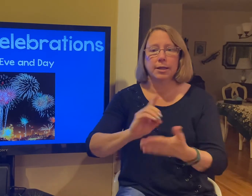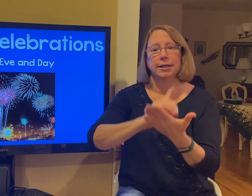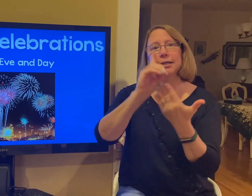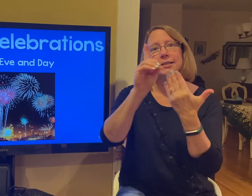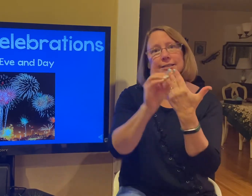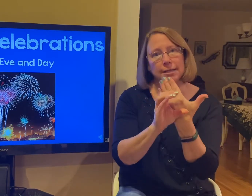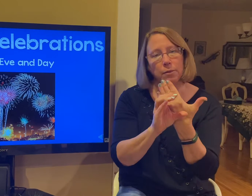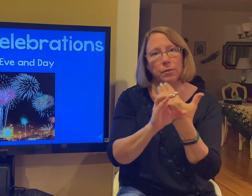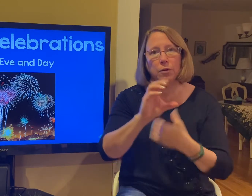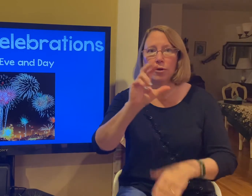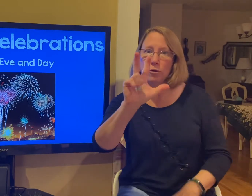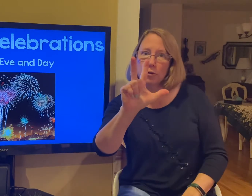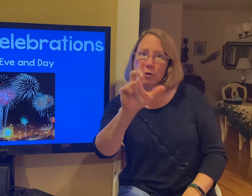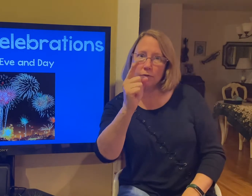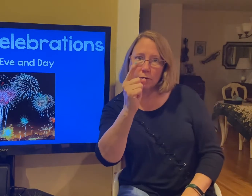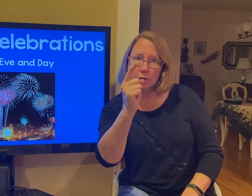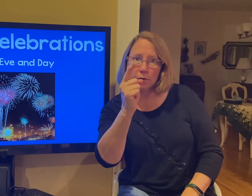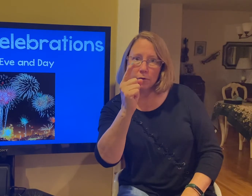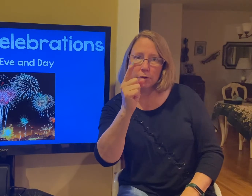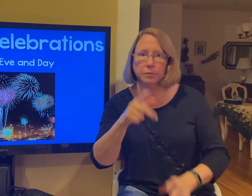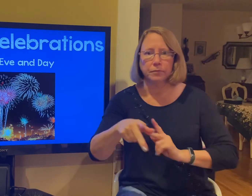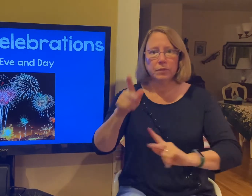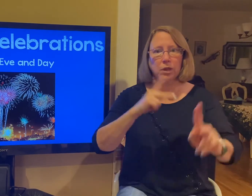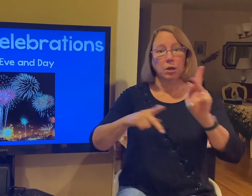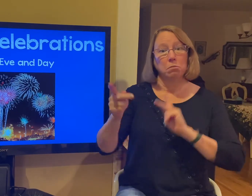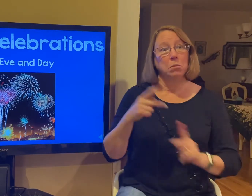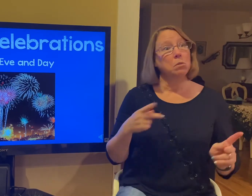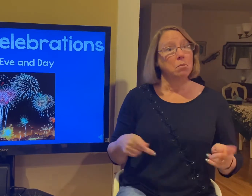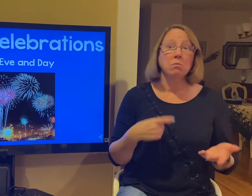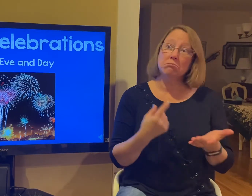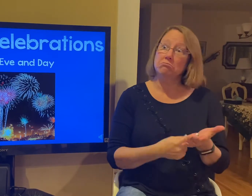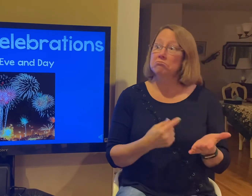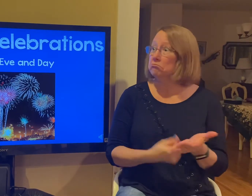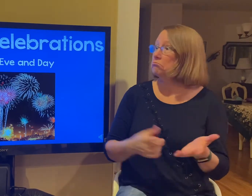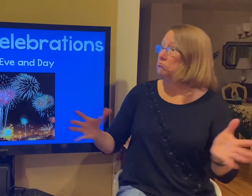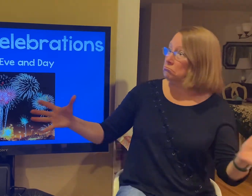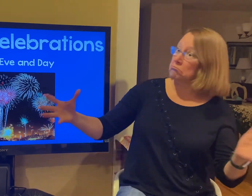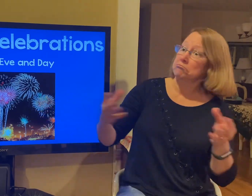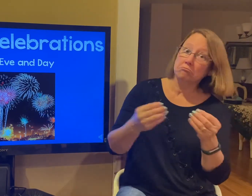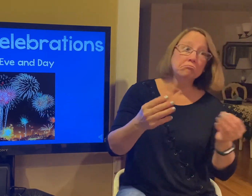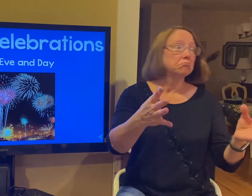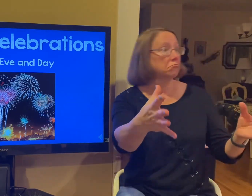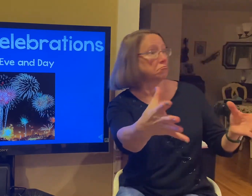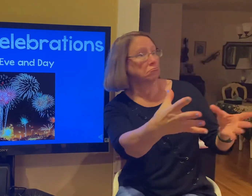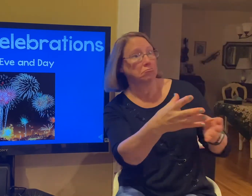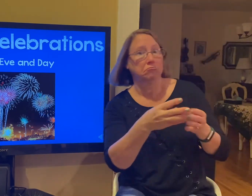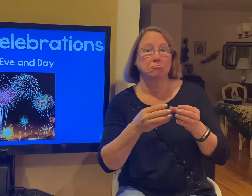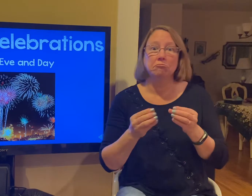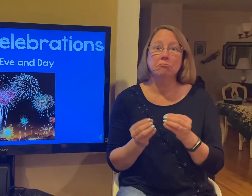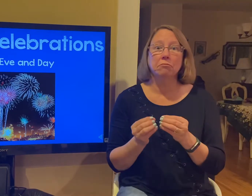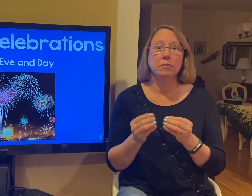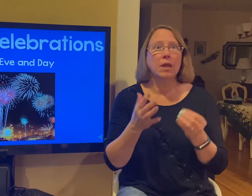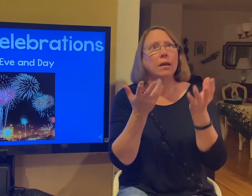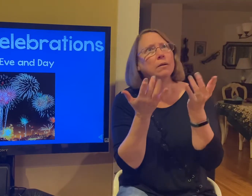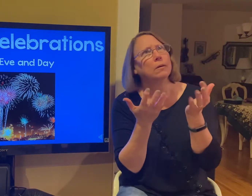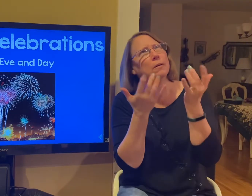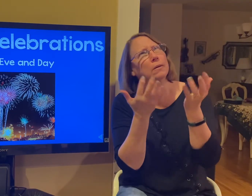31st. People often gather together on New Year's Eve and wait for midnight to bring in the